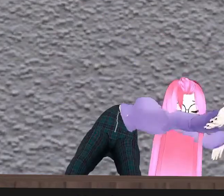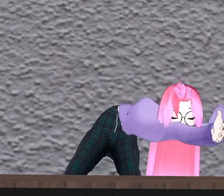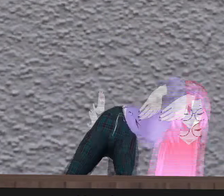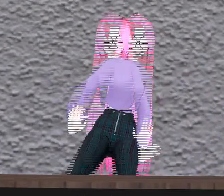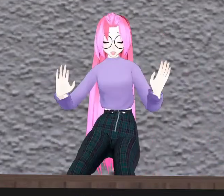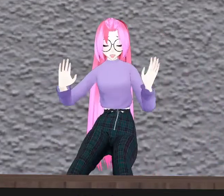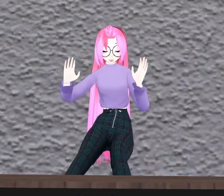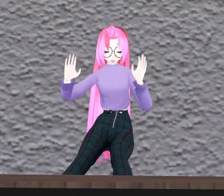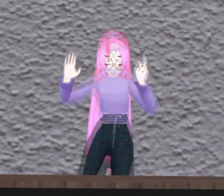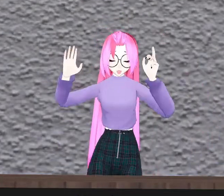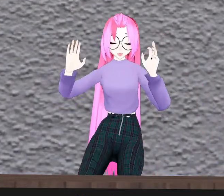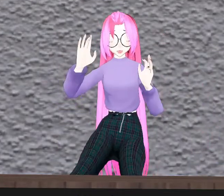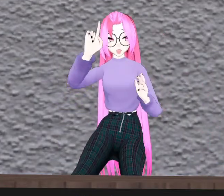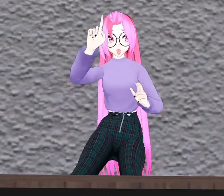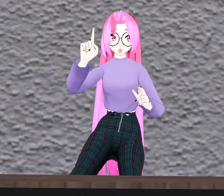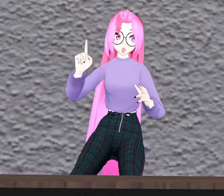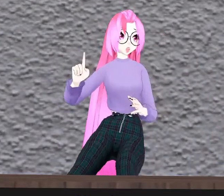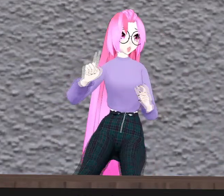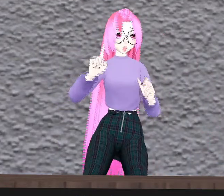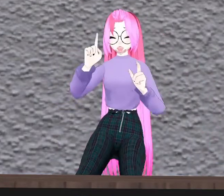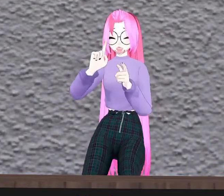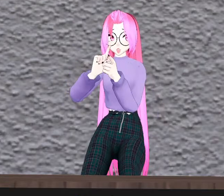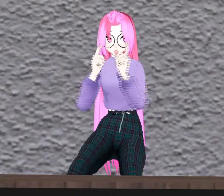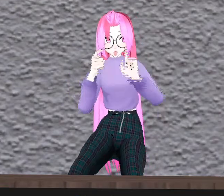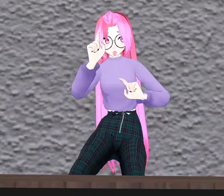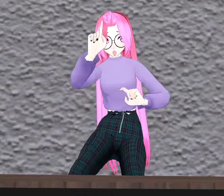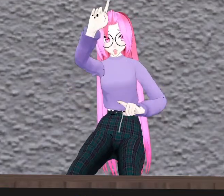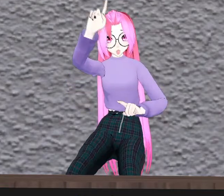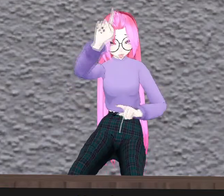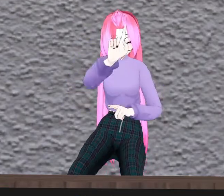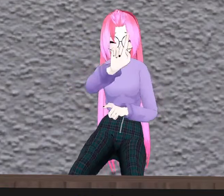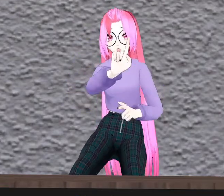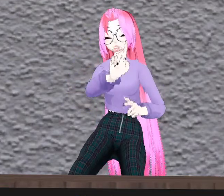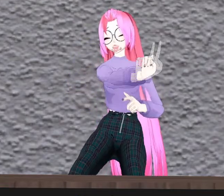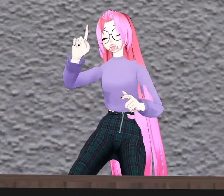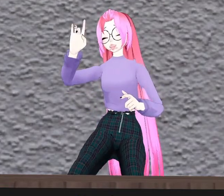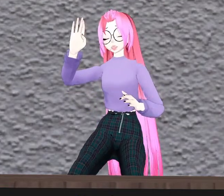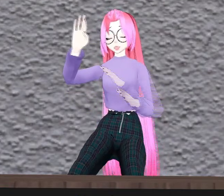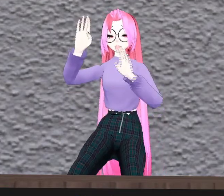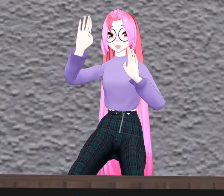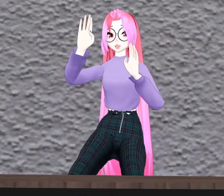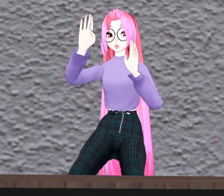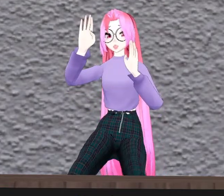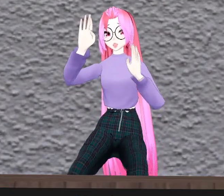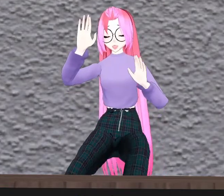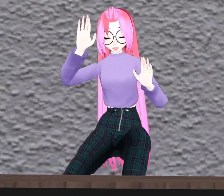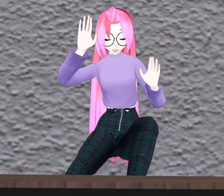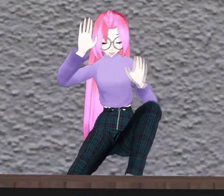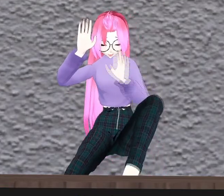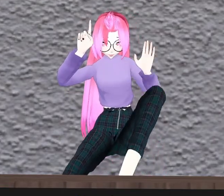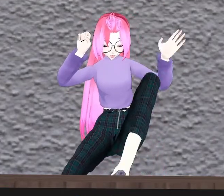Numbers. Okay. Hold on. I'm gonna try and fix my tracking. 1 second. It's going a little crazy. 1